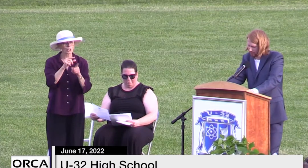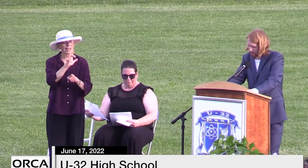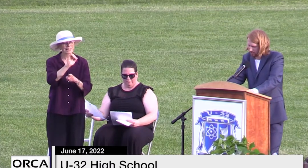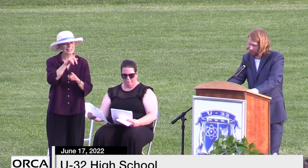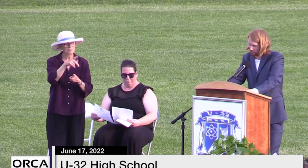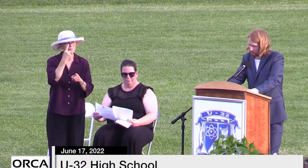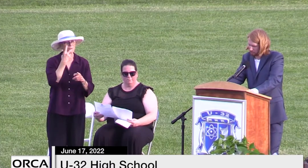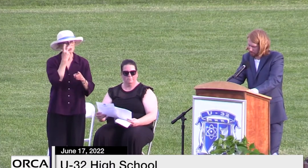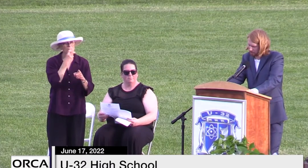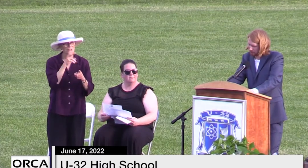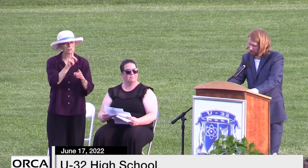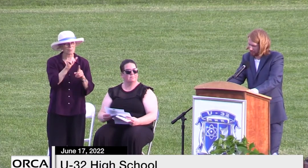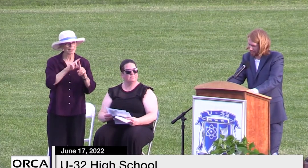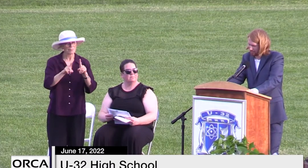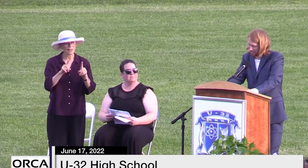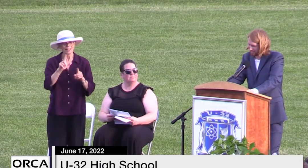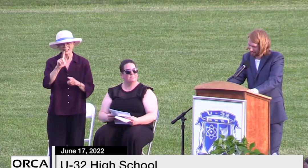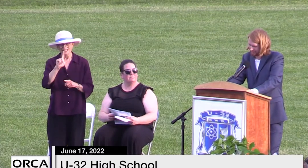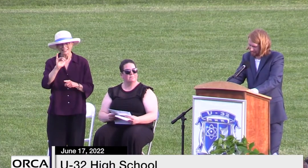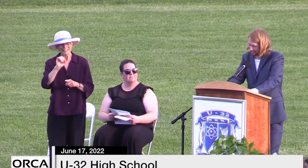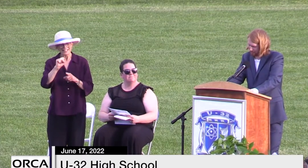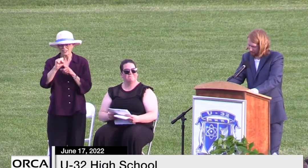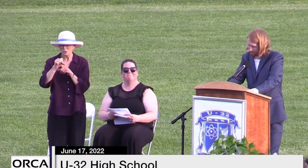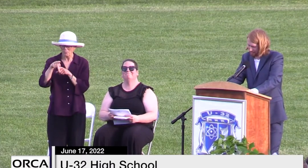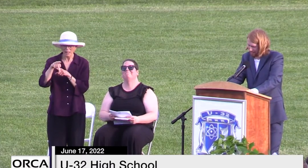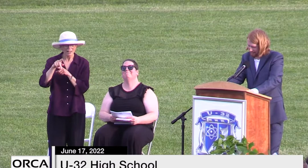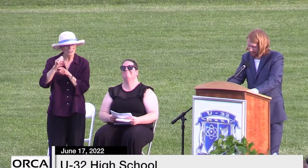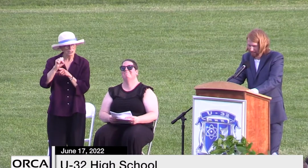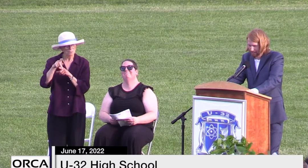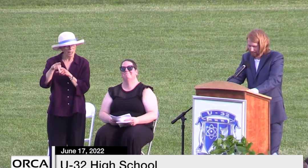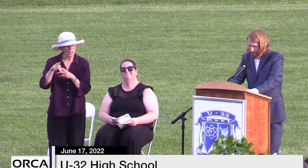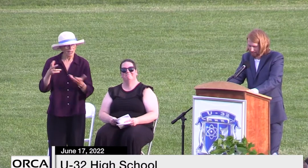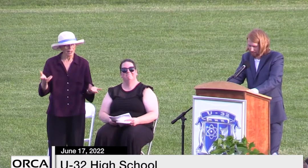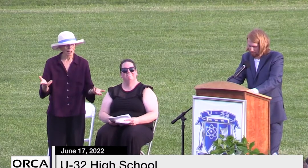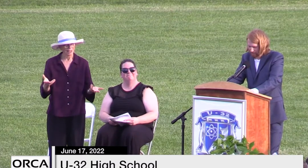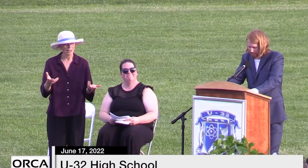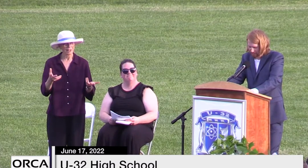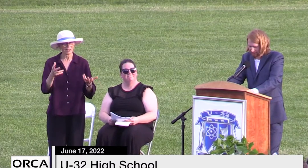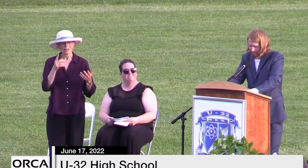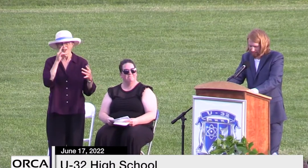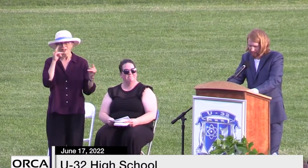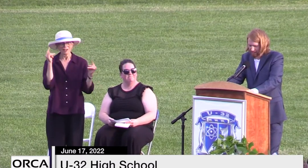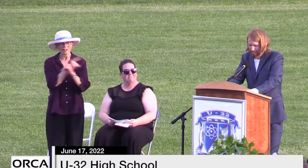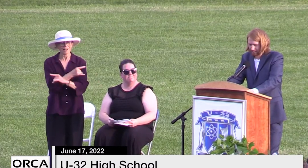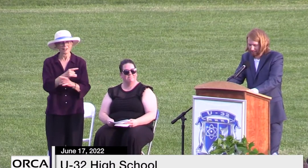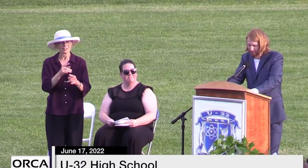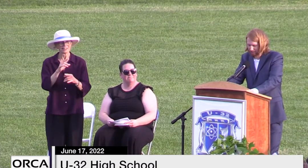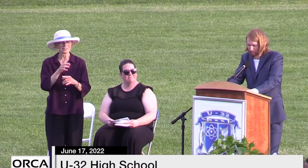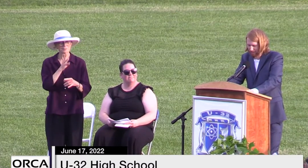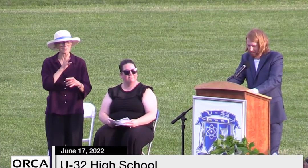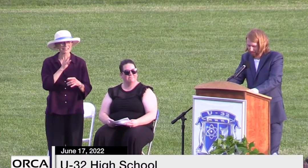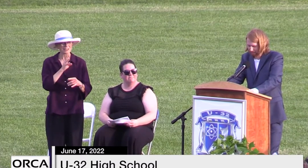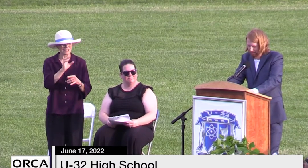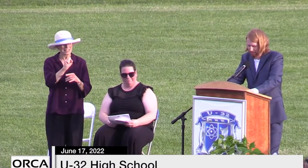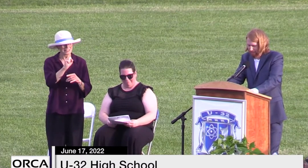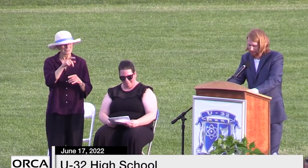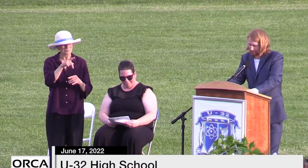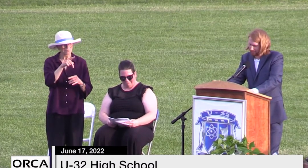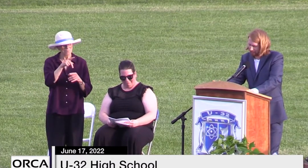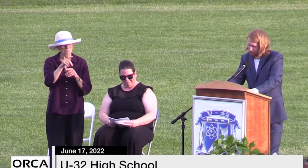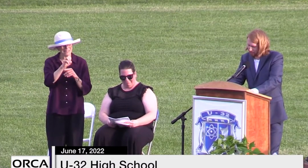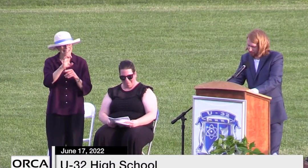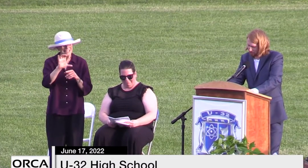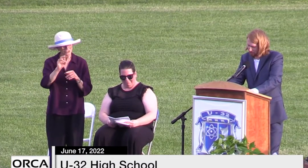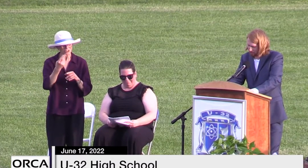difficulty are? Lisp? Are you kidding me? That's a tough word to say. Speech? Yeah, that's also pretty tough.